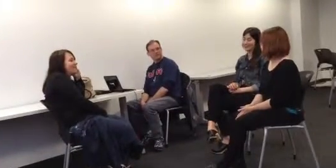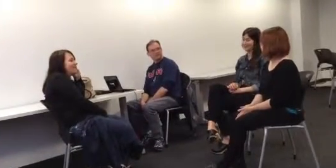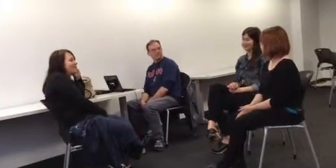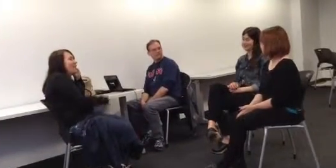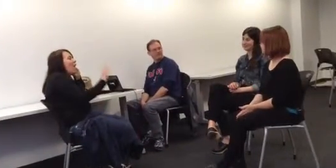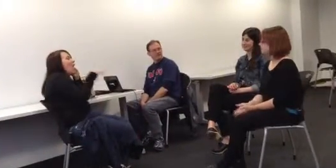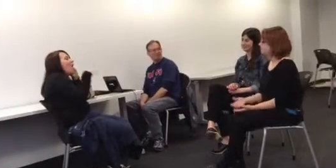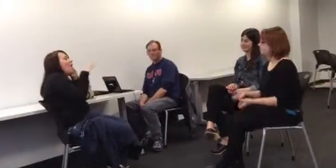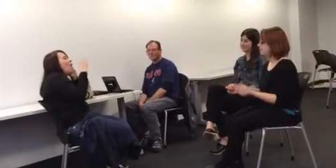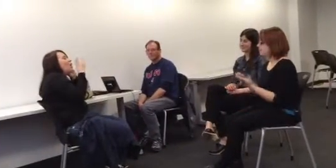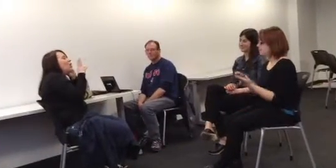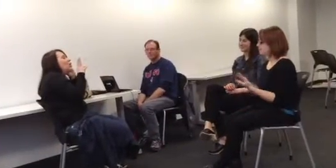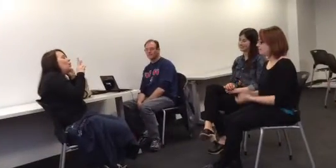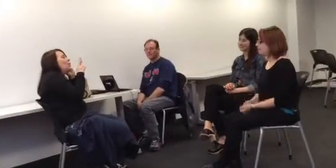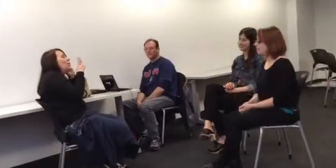Lots of stuff.